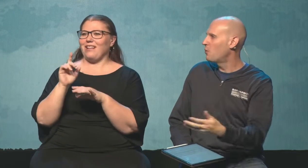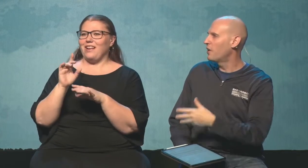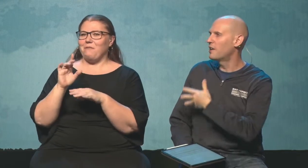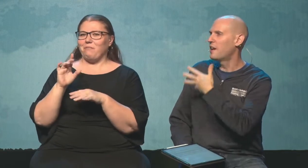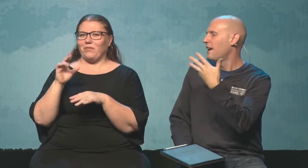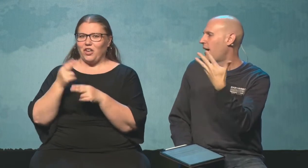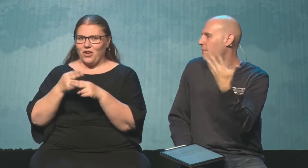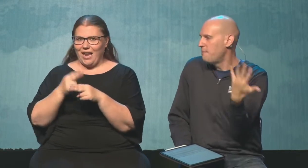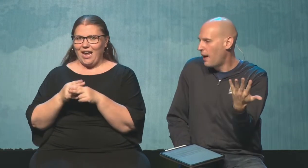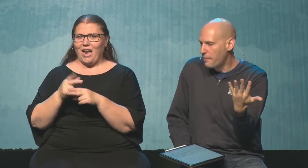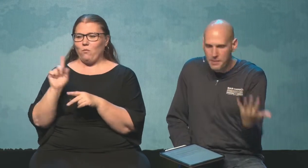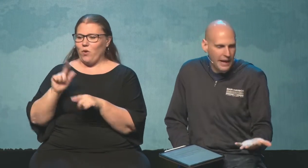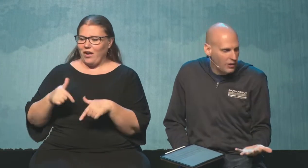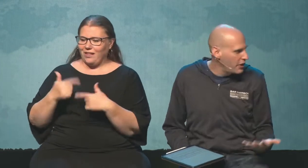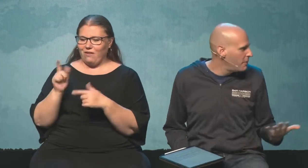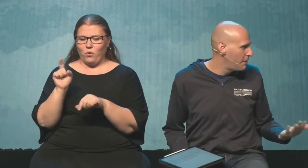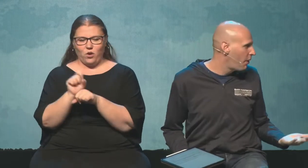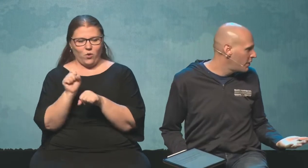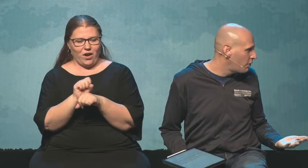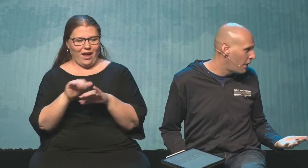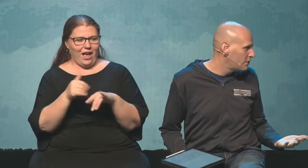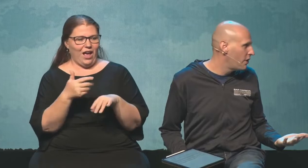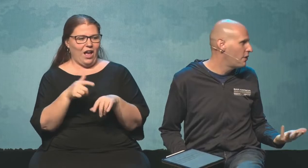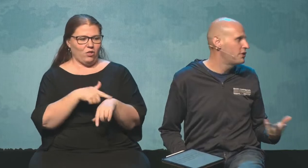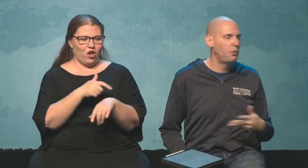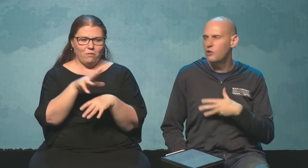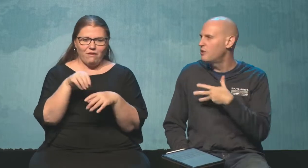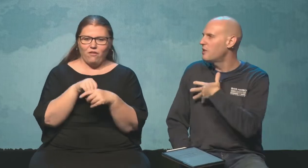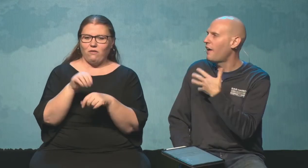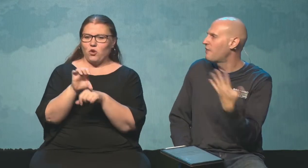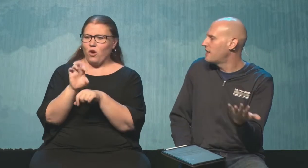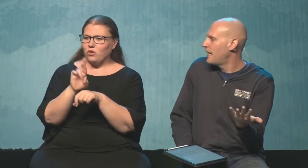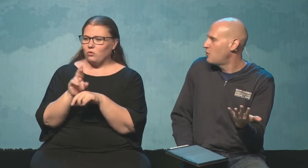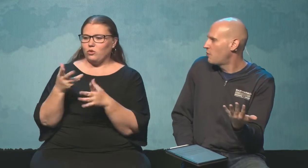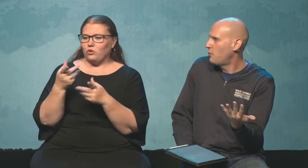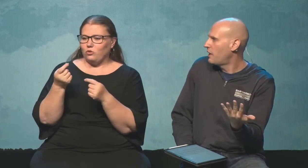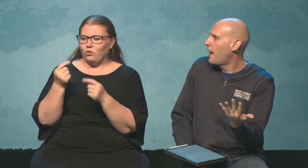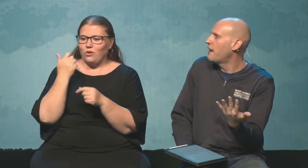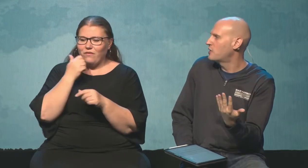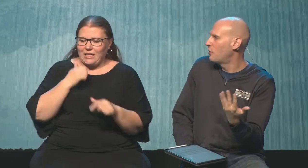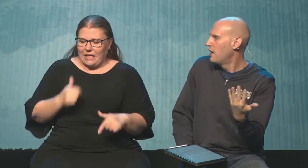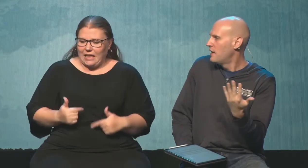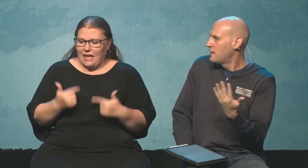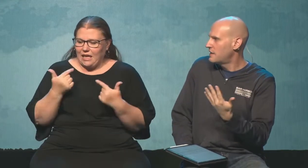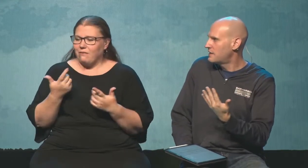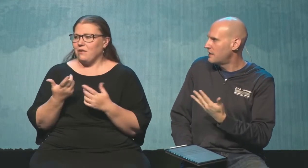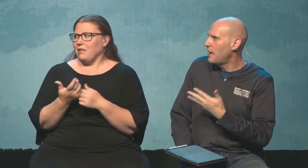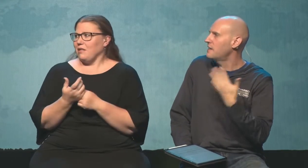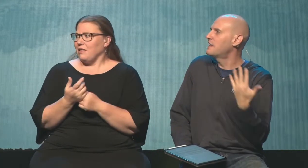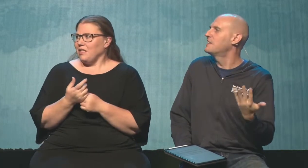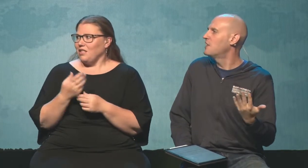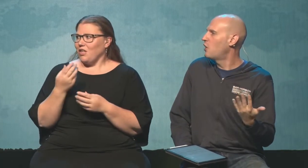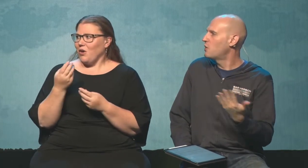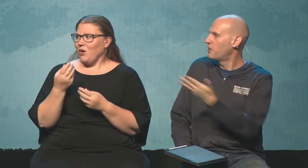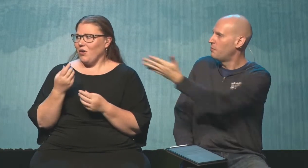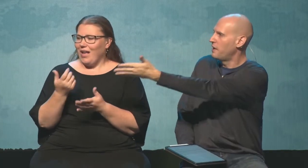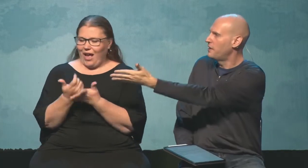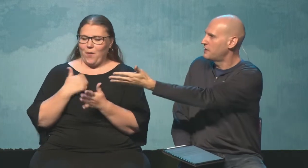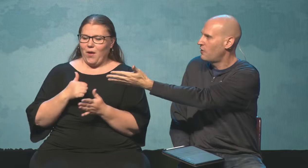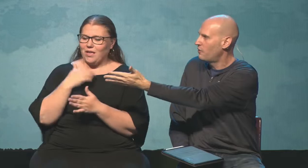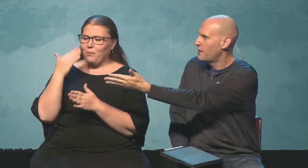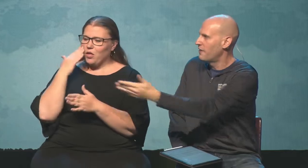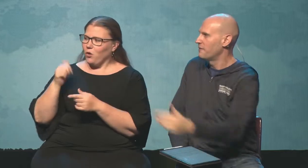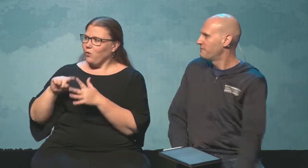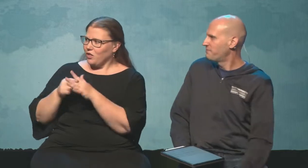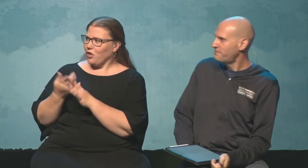where you work, maybe how long you've been a part of Crossroads, what you do in your everyday normal life. So just let us get to know you a little bit. Let's